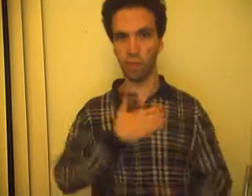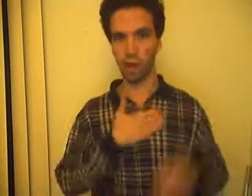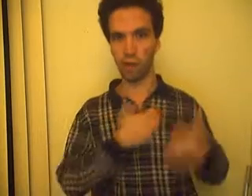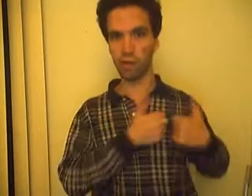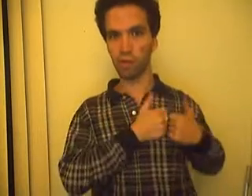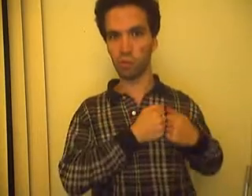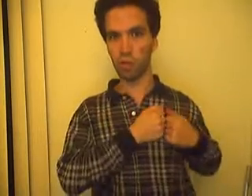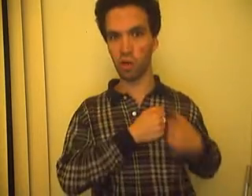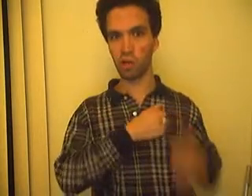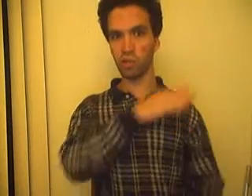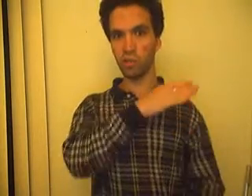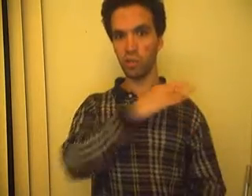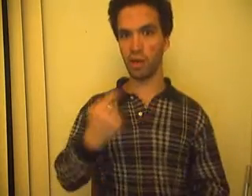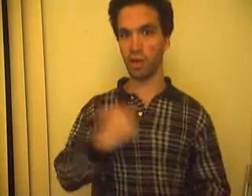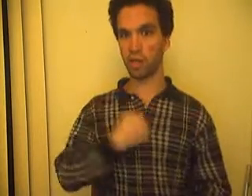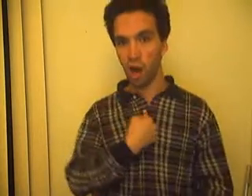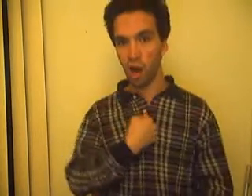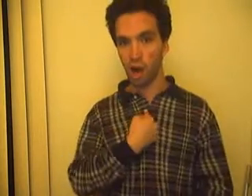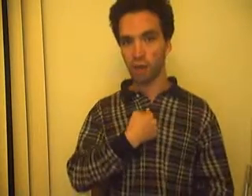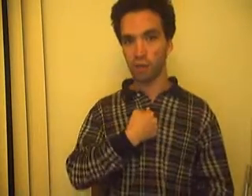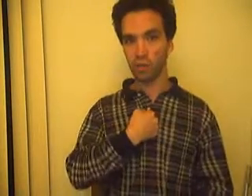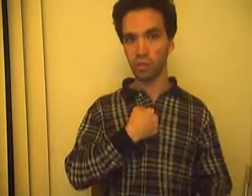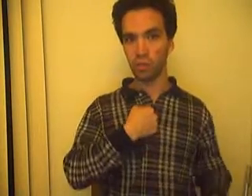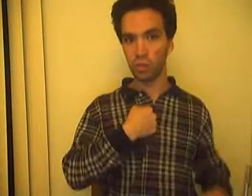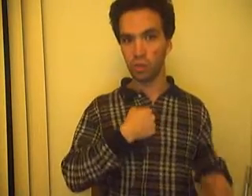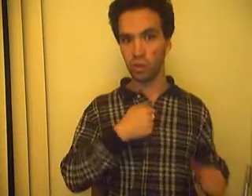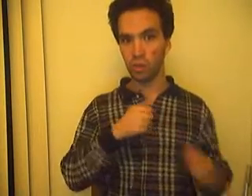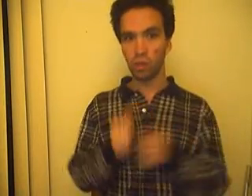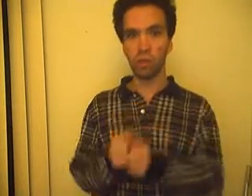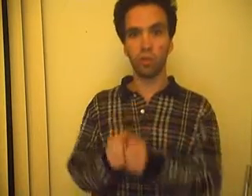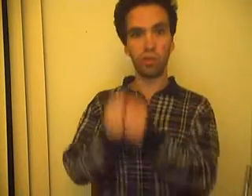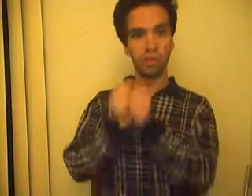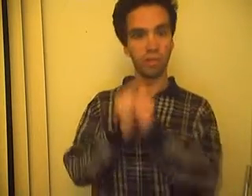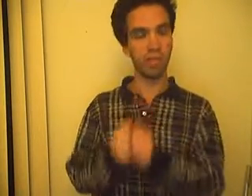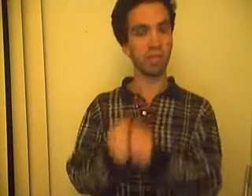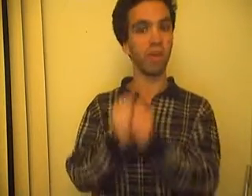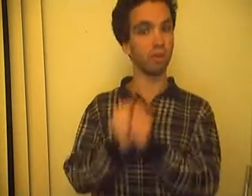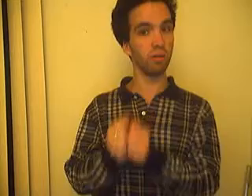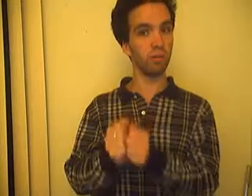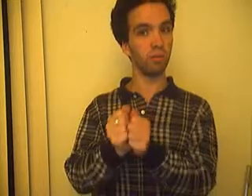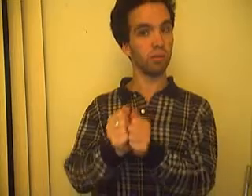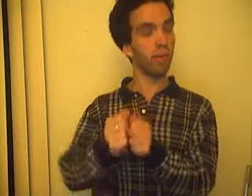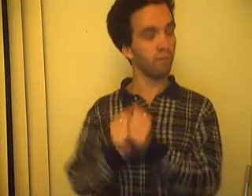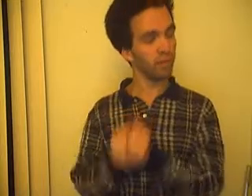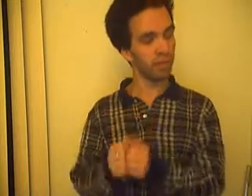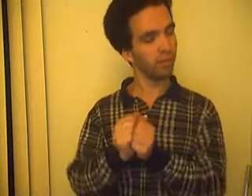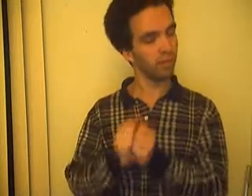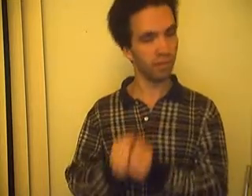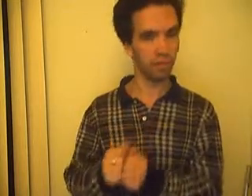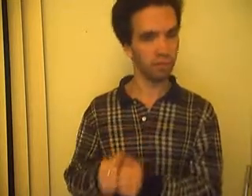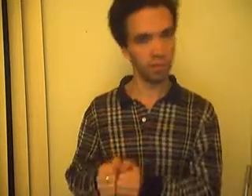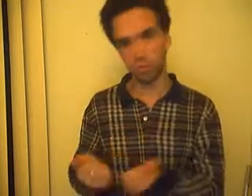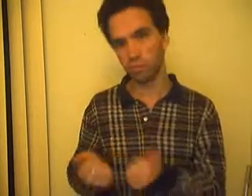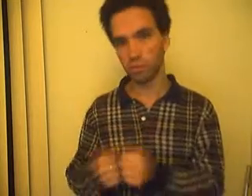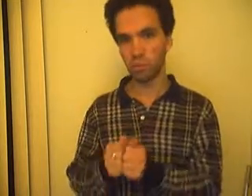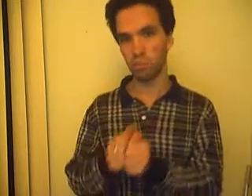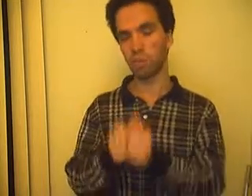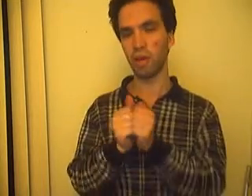my sweetheart and I, you can say together to emphasize it and, you know, to take up